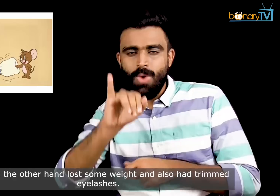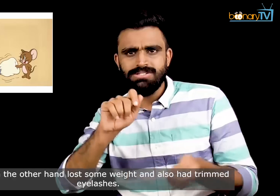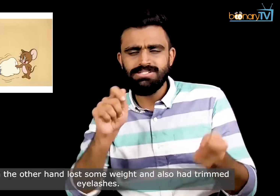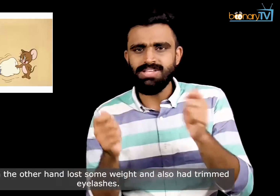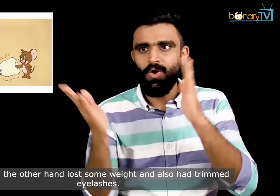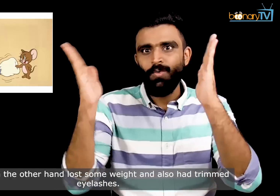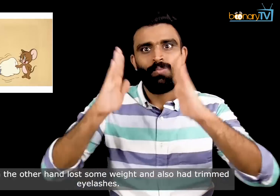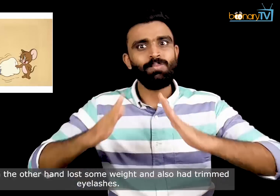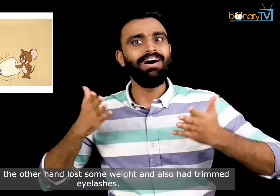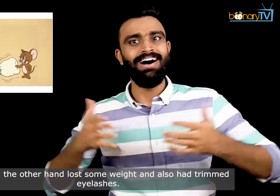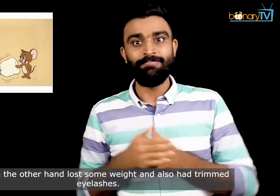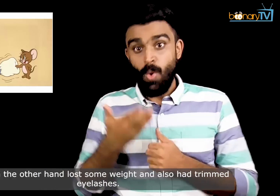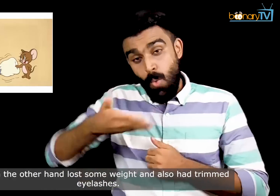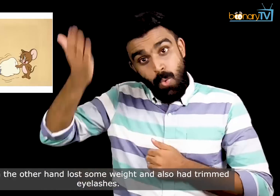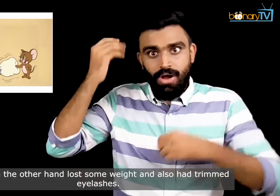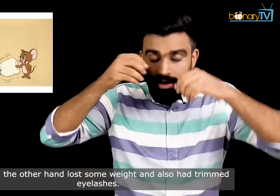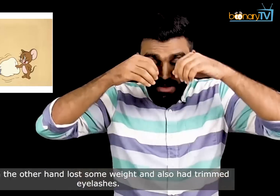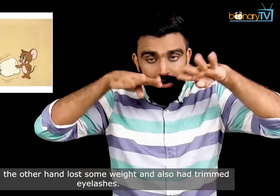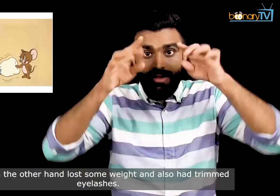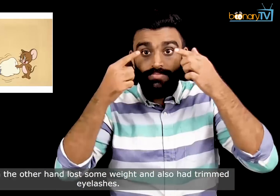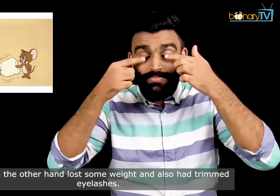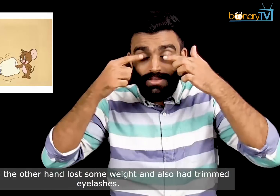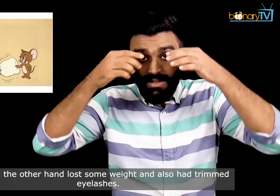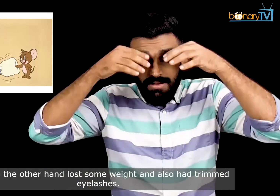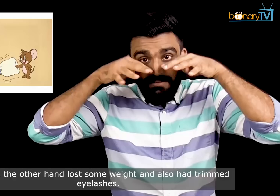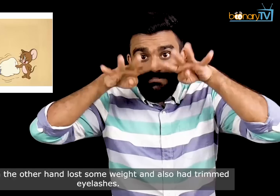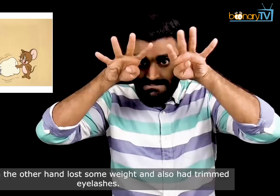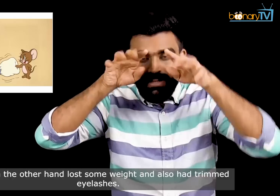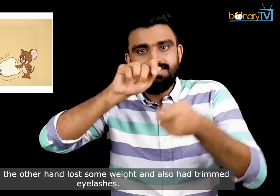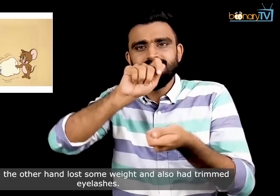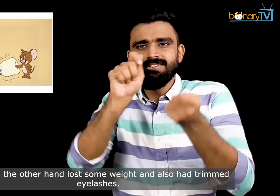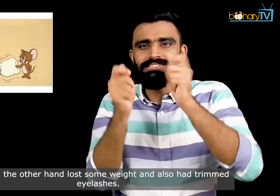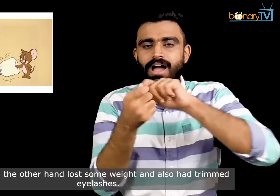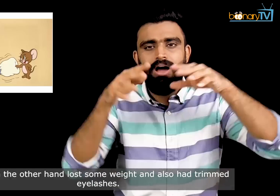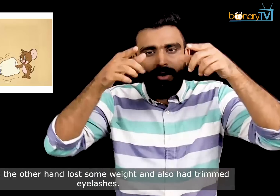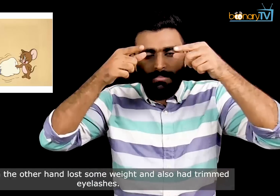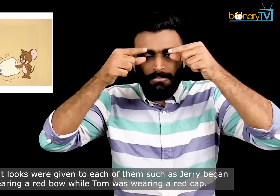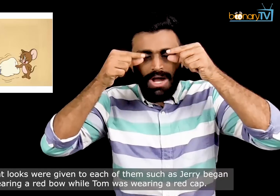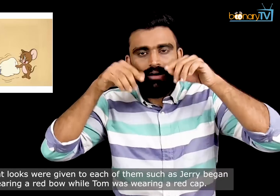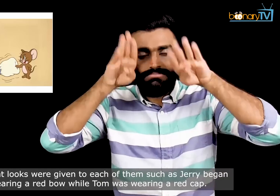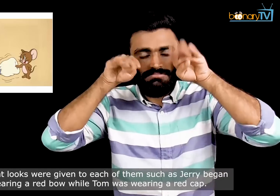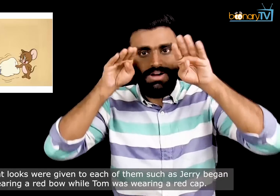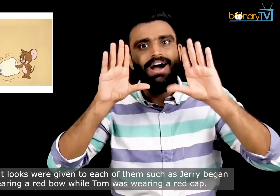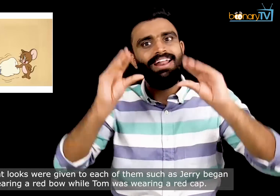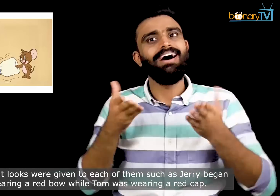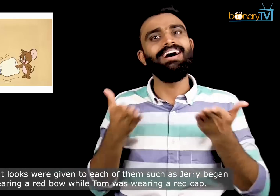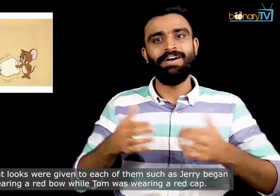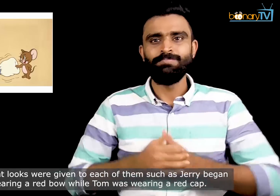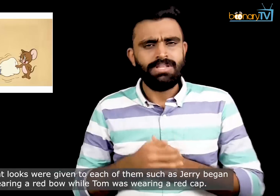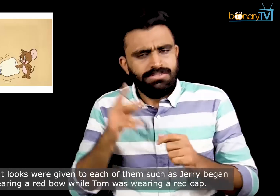weight and also had trimmed eyelashes. Different looks were given to each